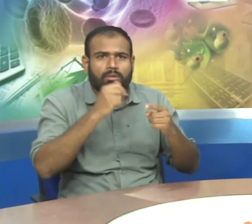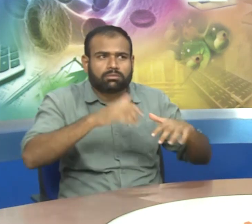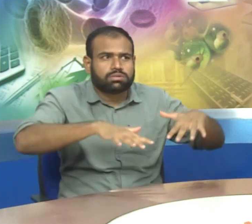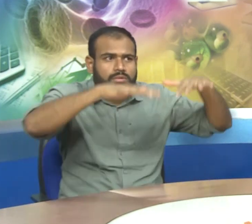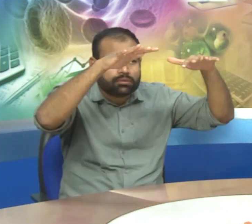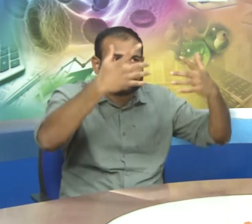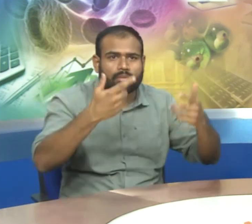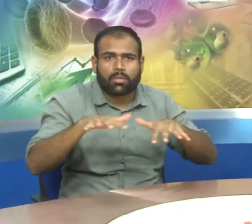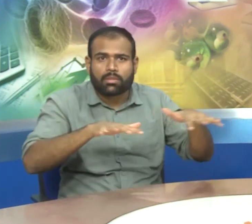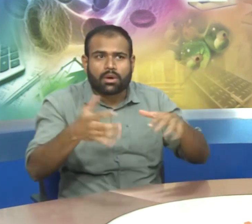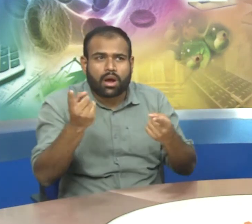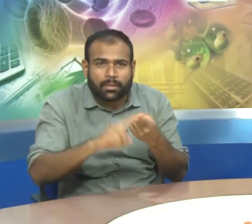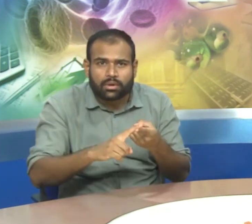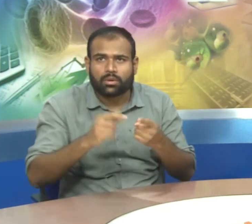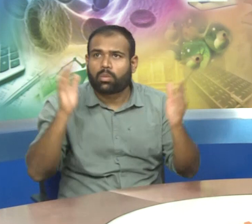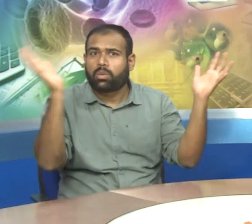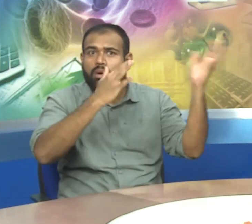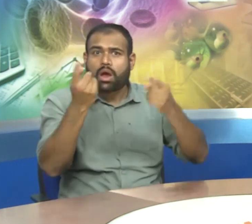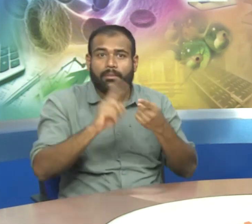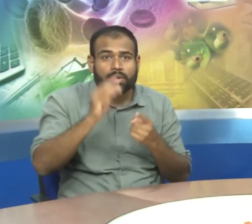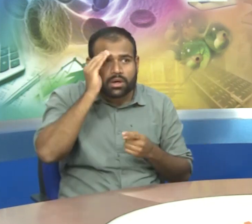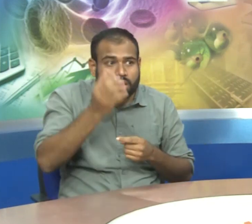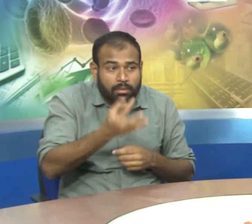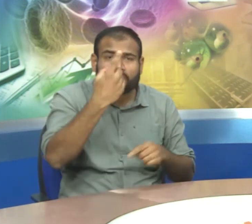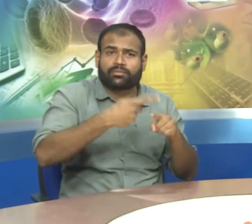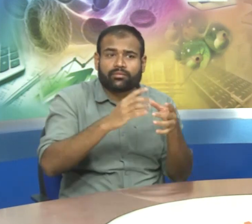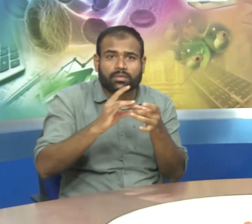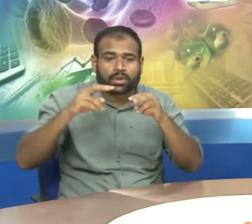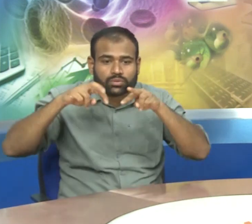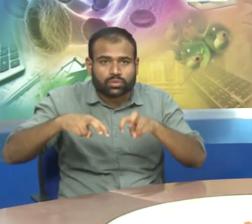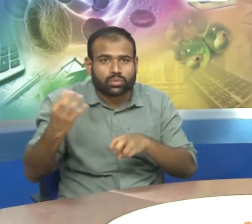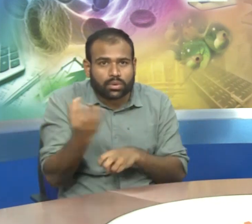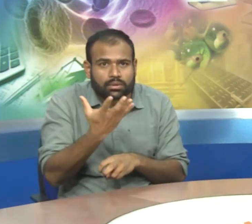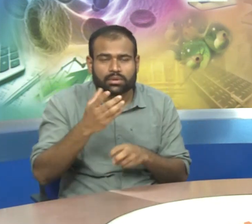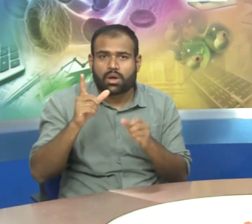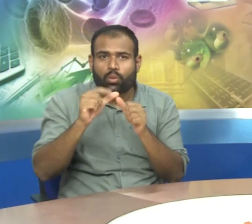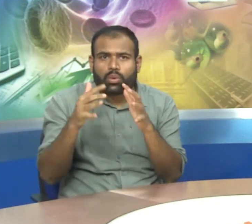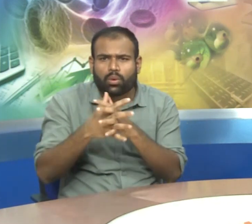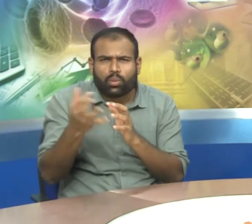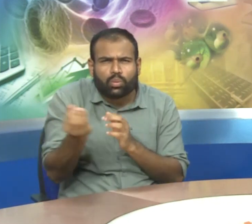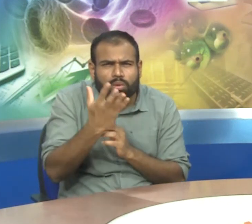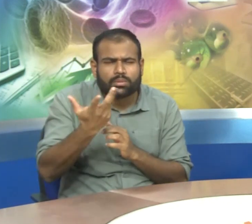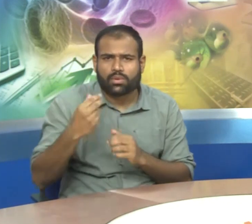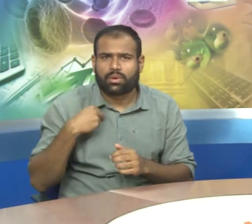To keep users abreast of the current development in respective fields.